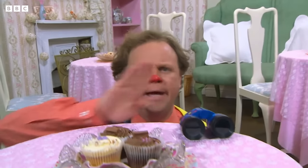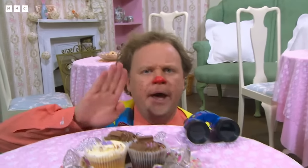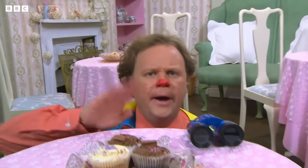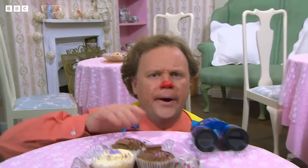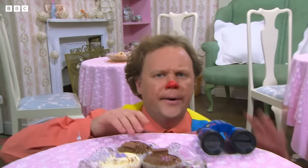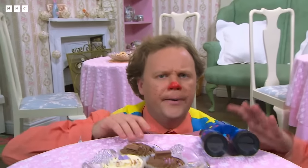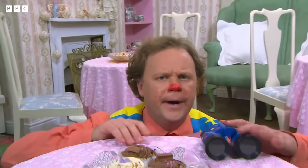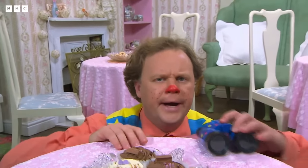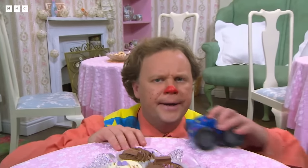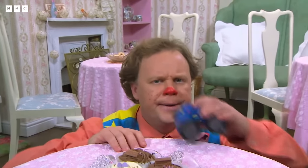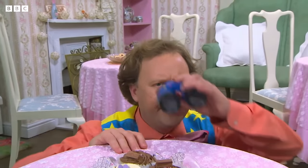No!